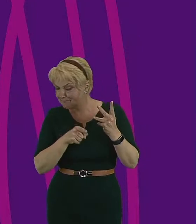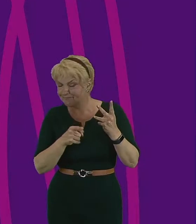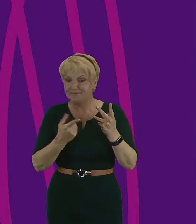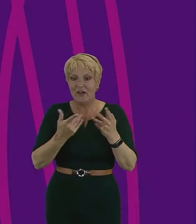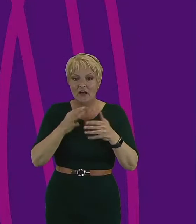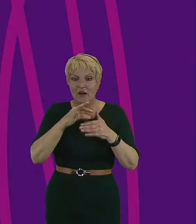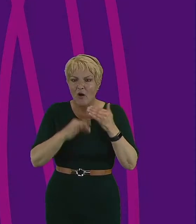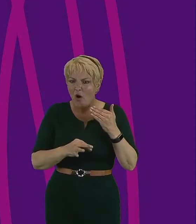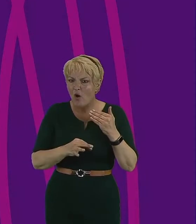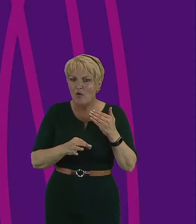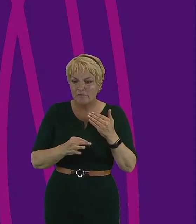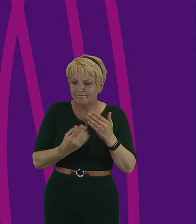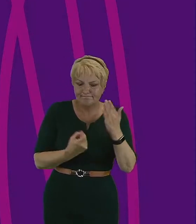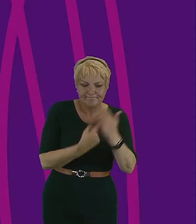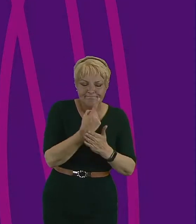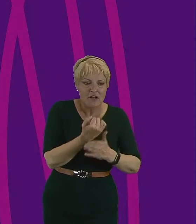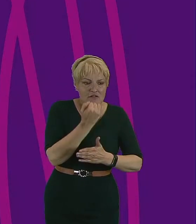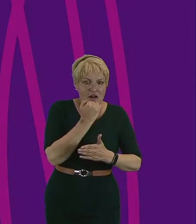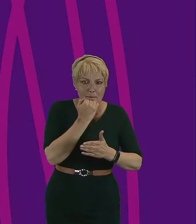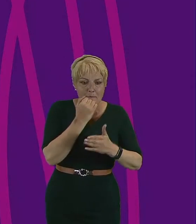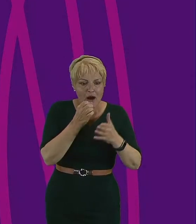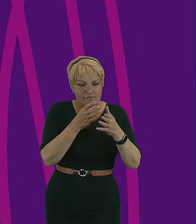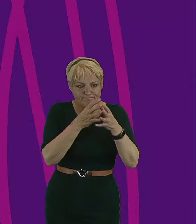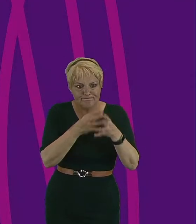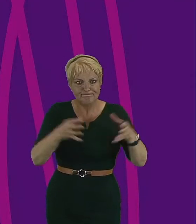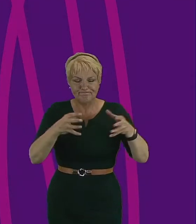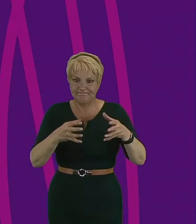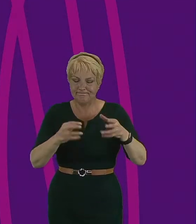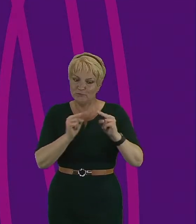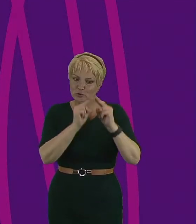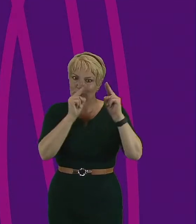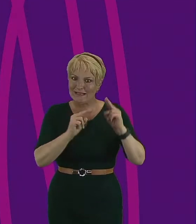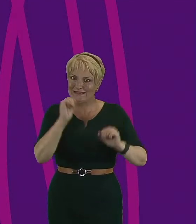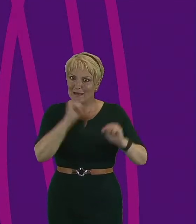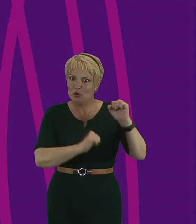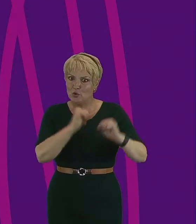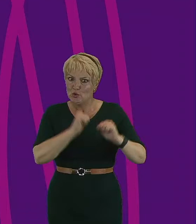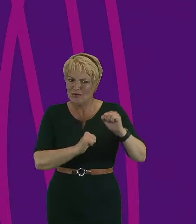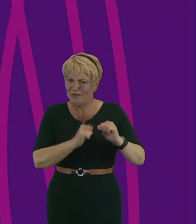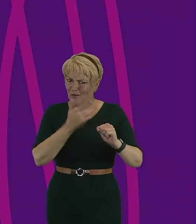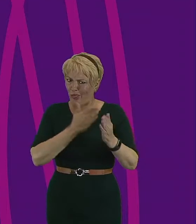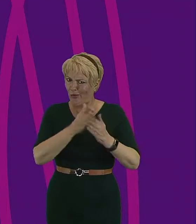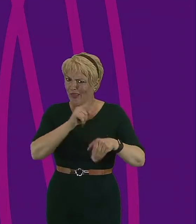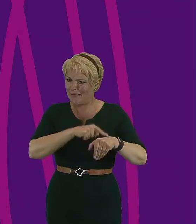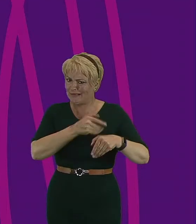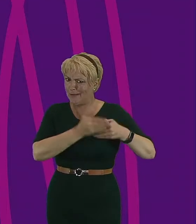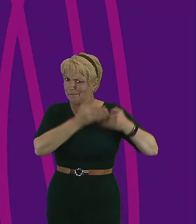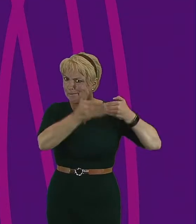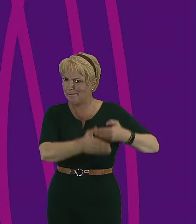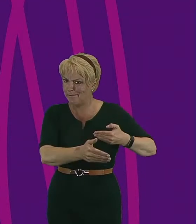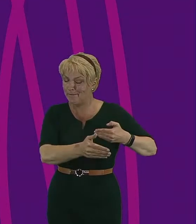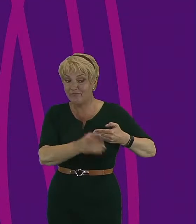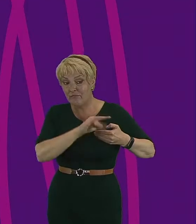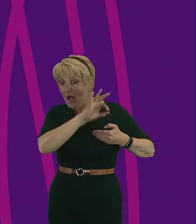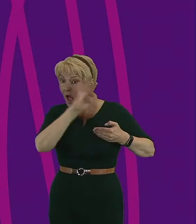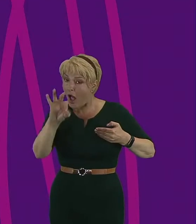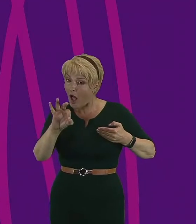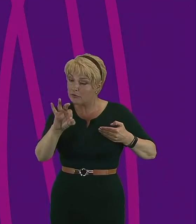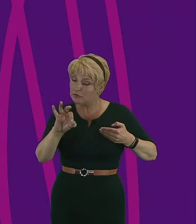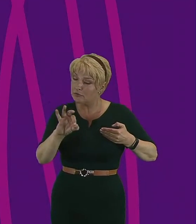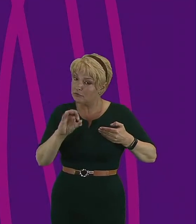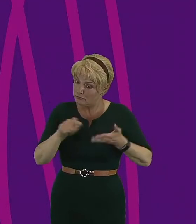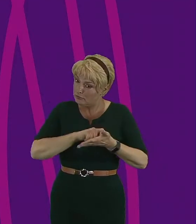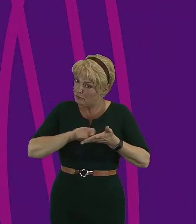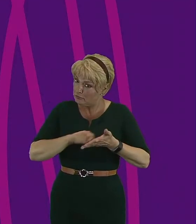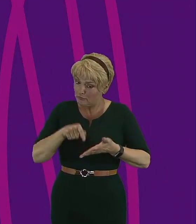nature and number of incidents of domestic abuse occurring during the reporting period, and asked the Cabinet Secretary to outline how this work